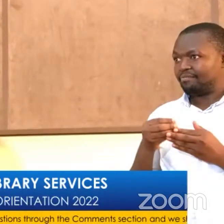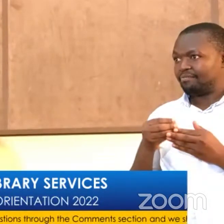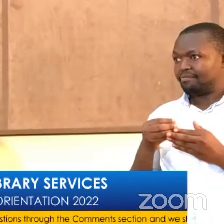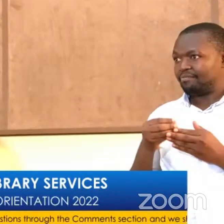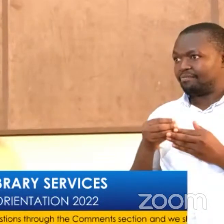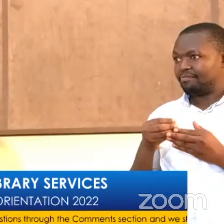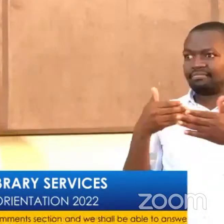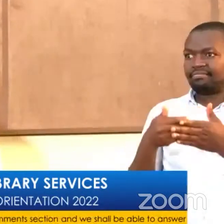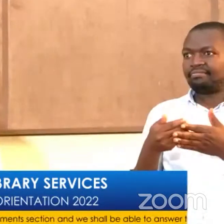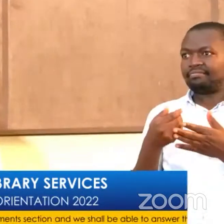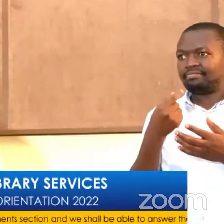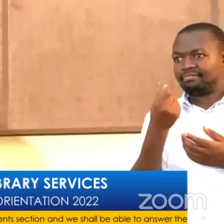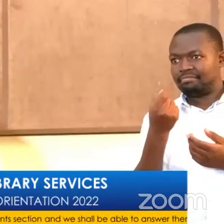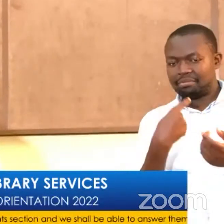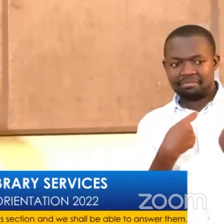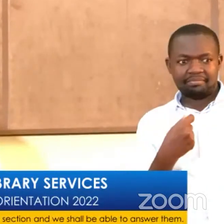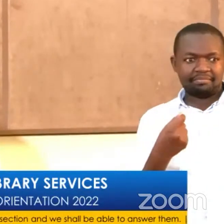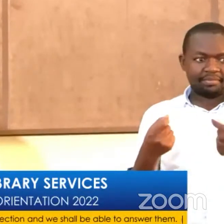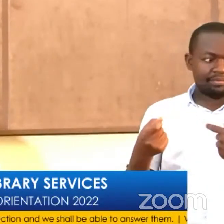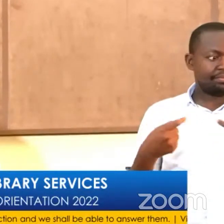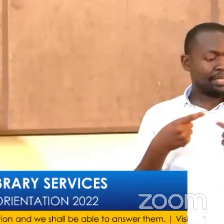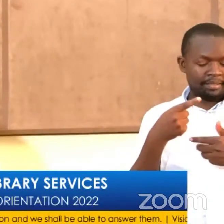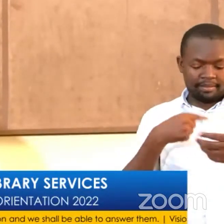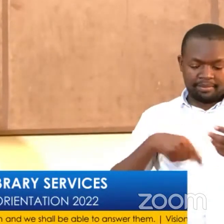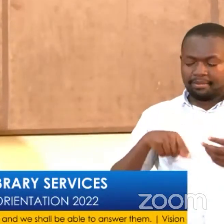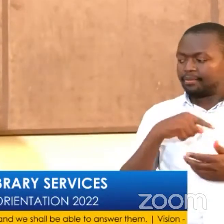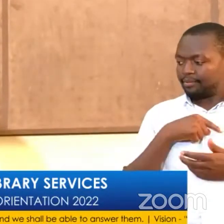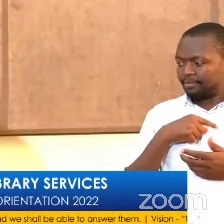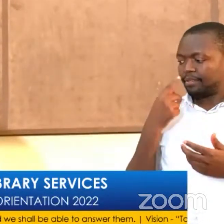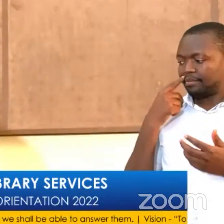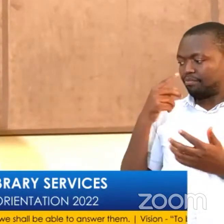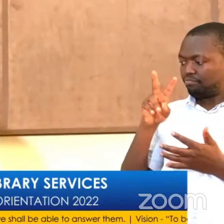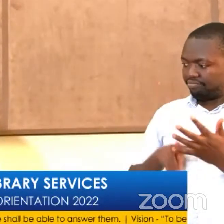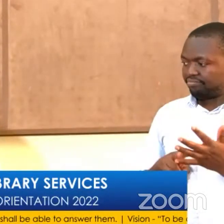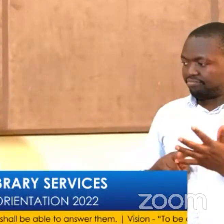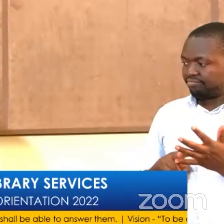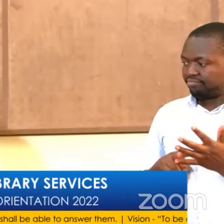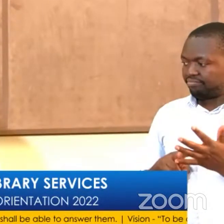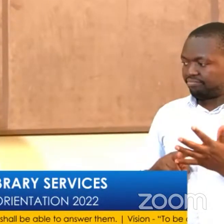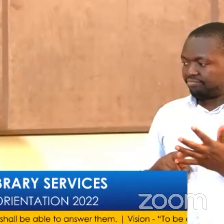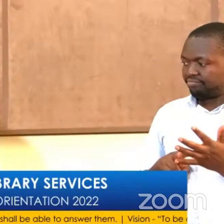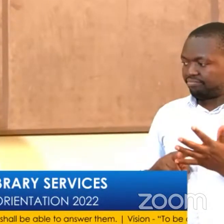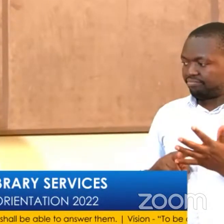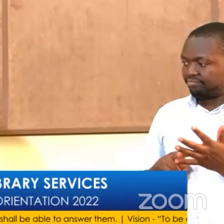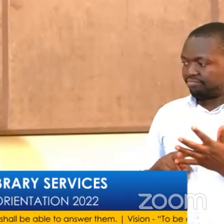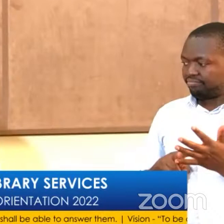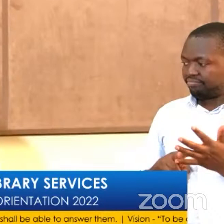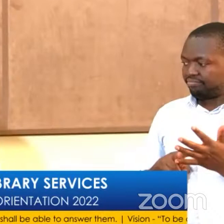and we are quickly going to run through them.